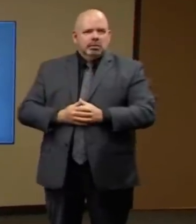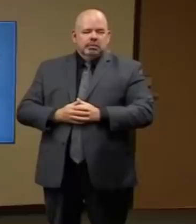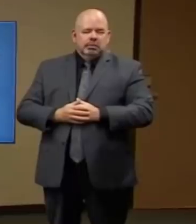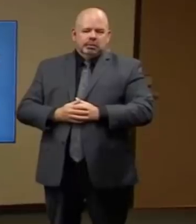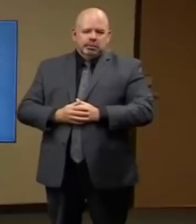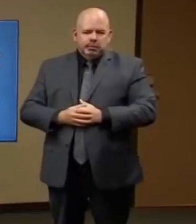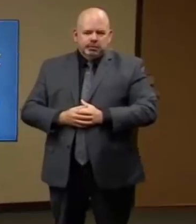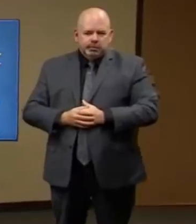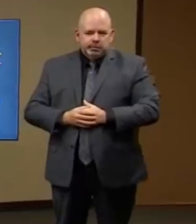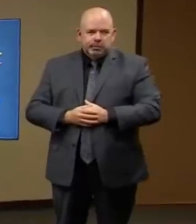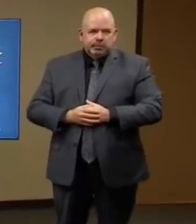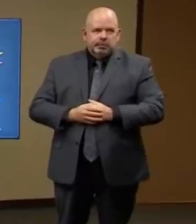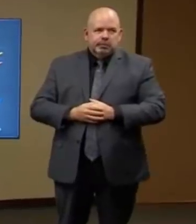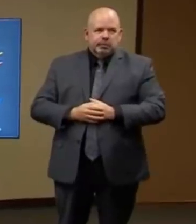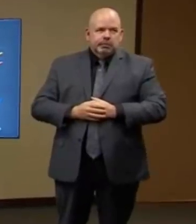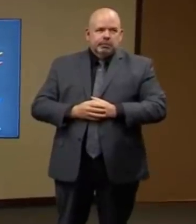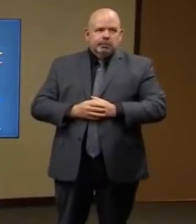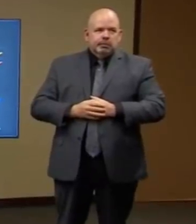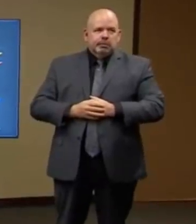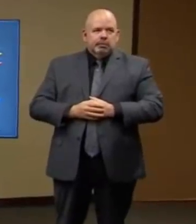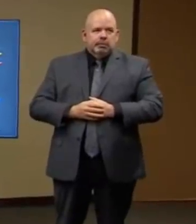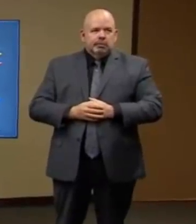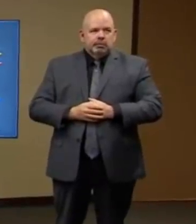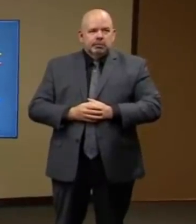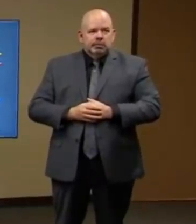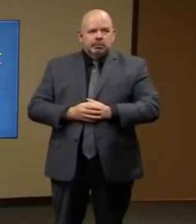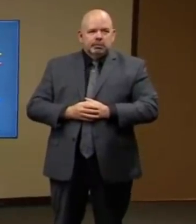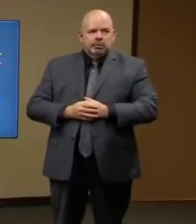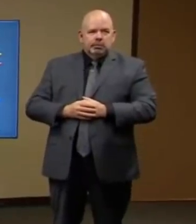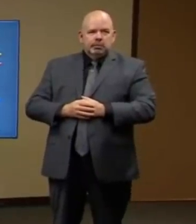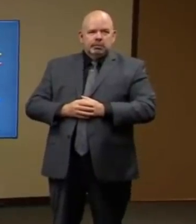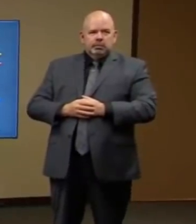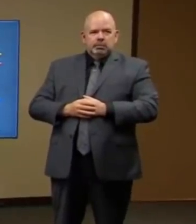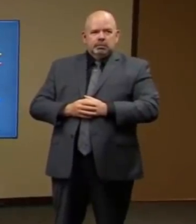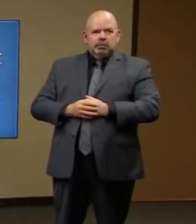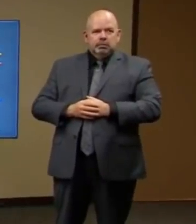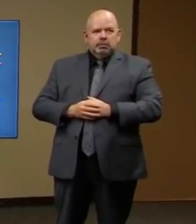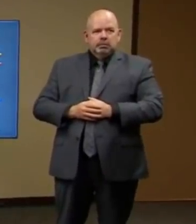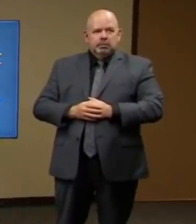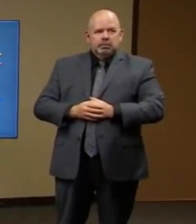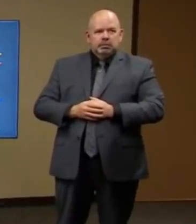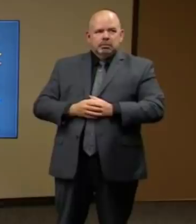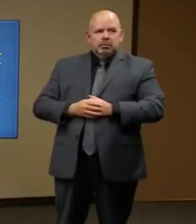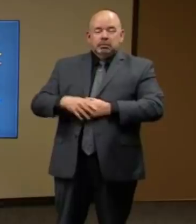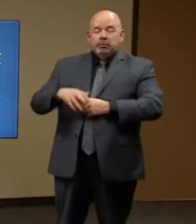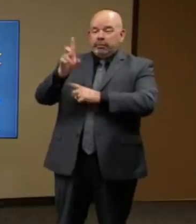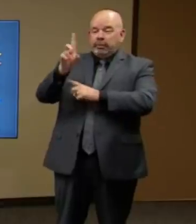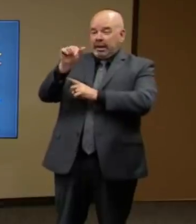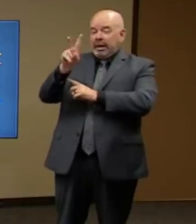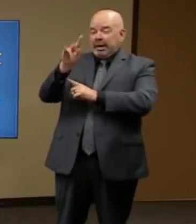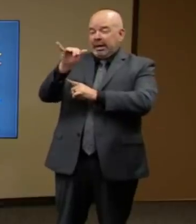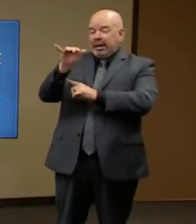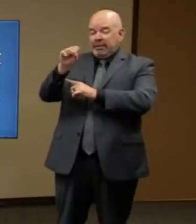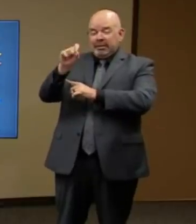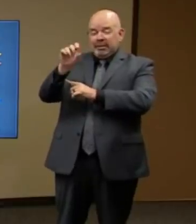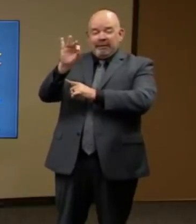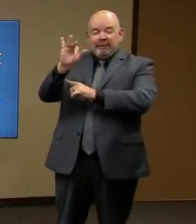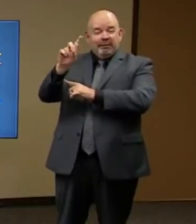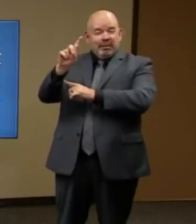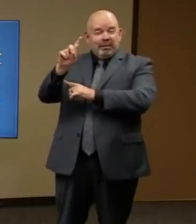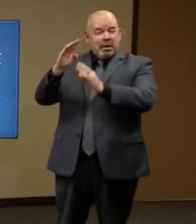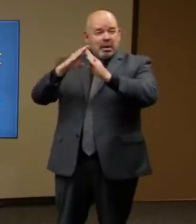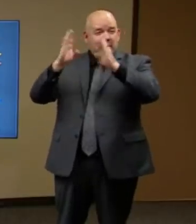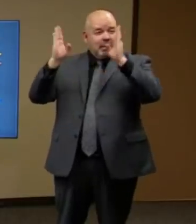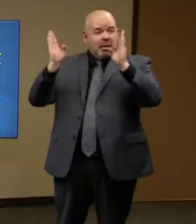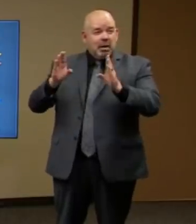There are 1,000 tests at Ellis Davis Fieldhouse. Those tests, unfortunately, as well as our walk-up sites, are the tests that are still